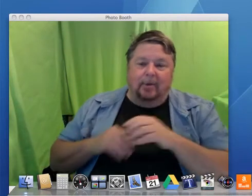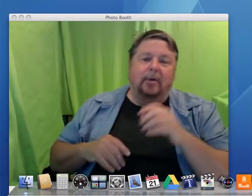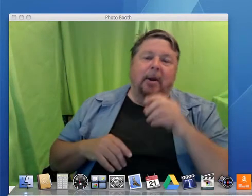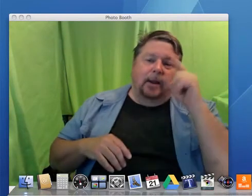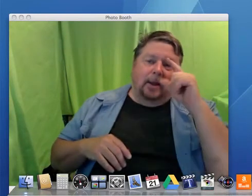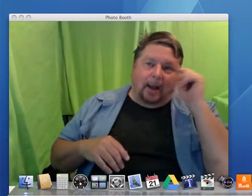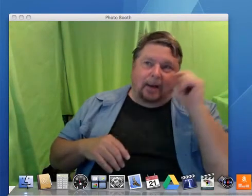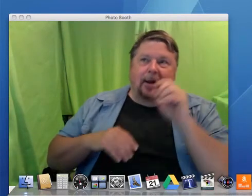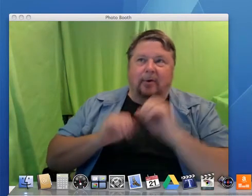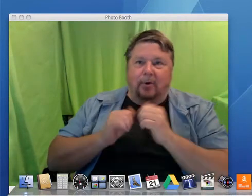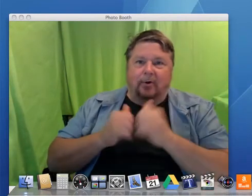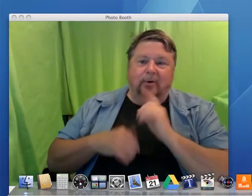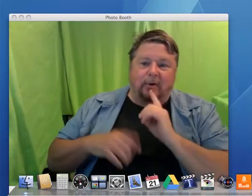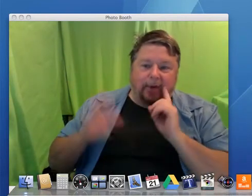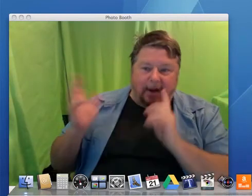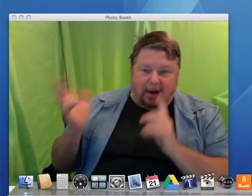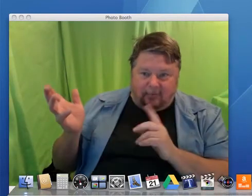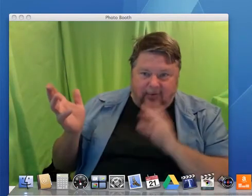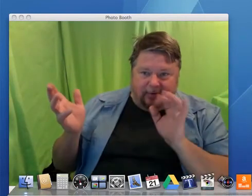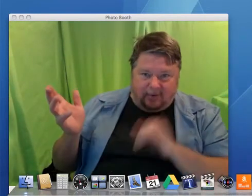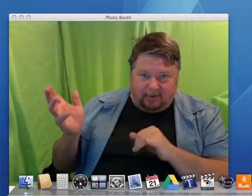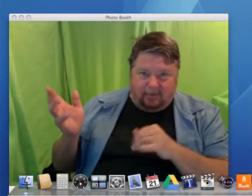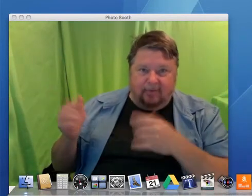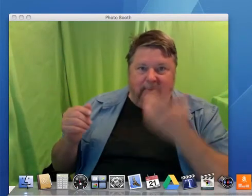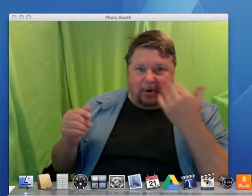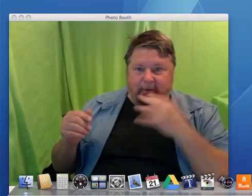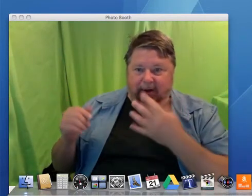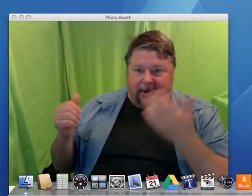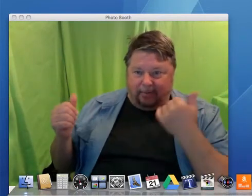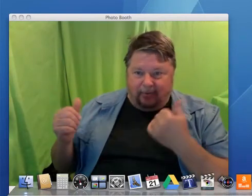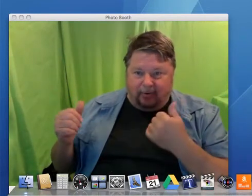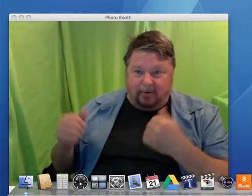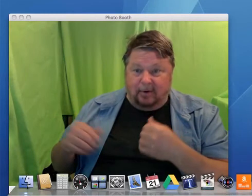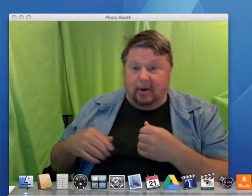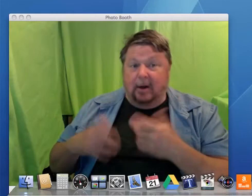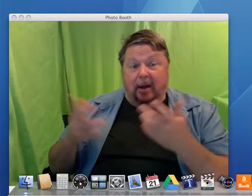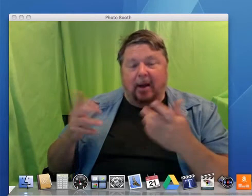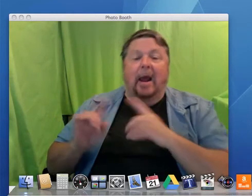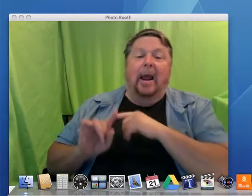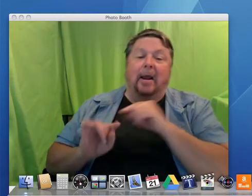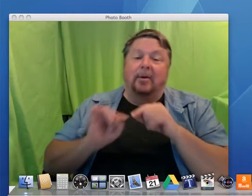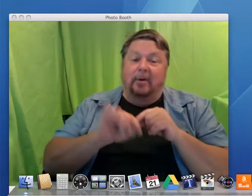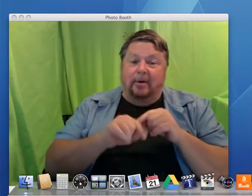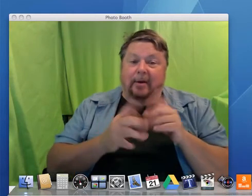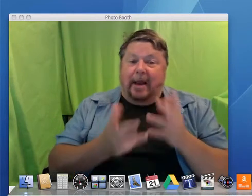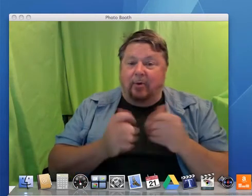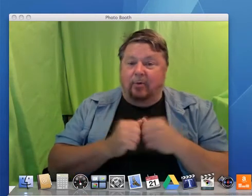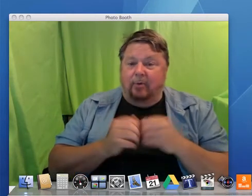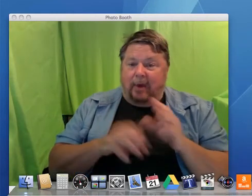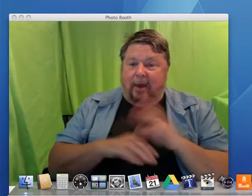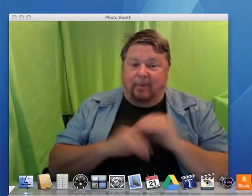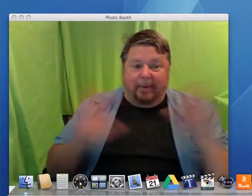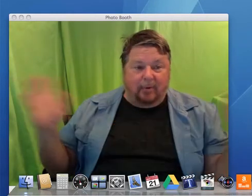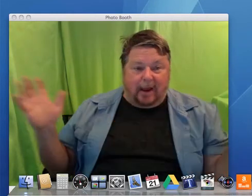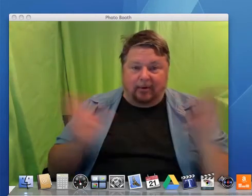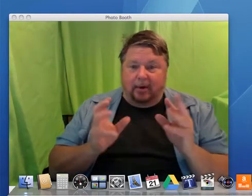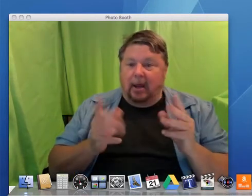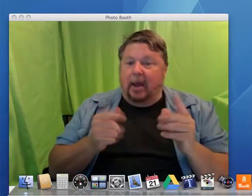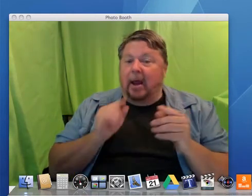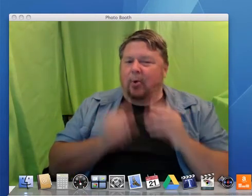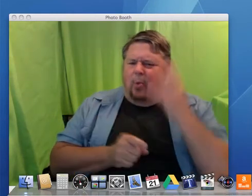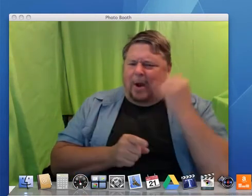England Gallaudet Association of the Deaf, right? We talked about that before. And now you're having people